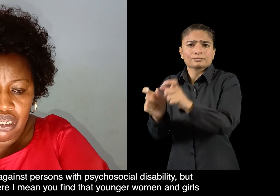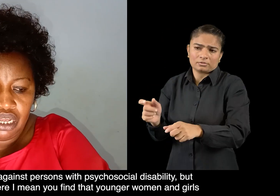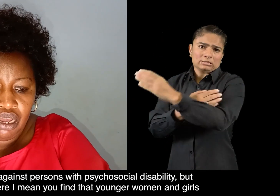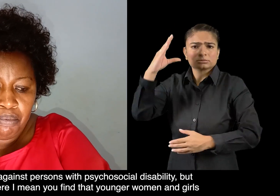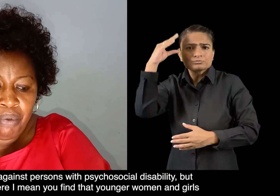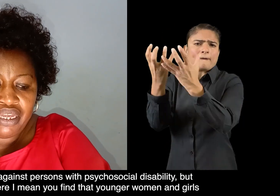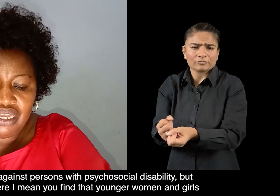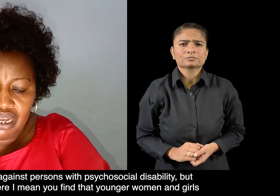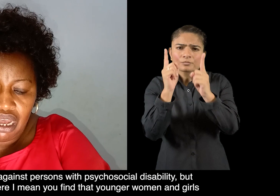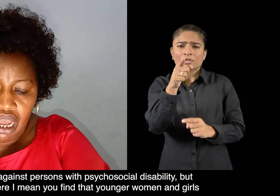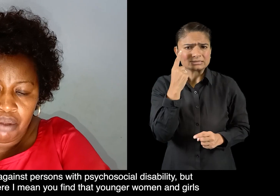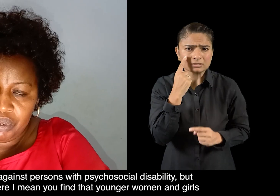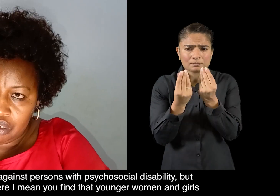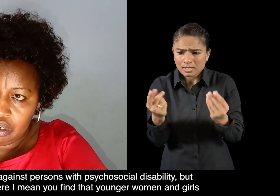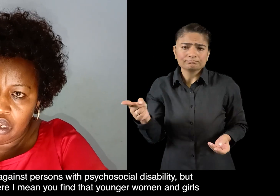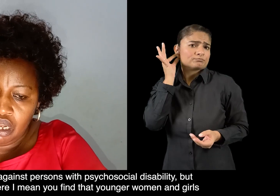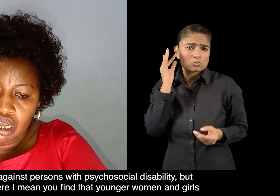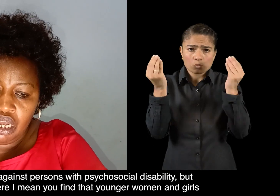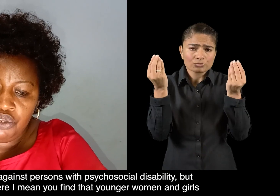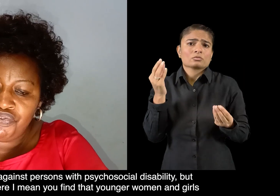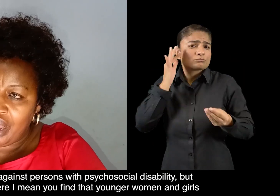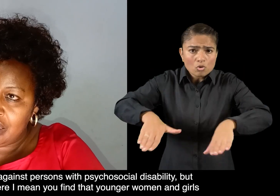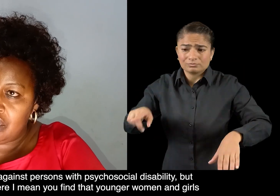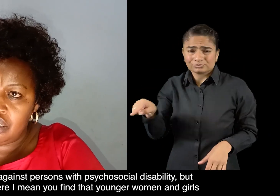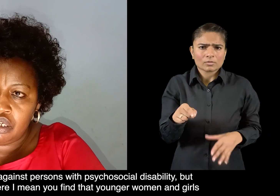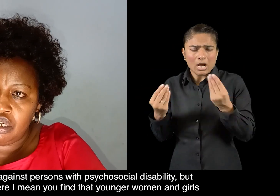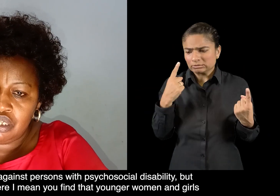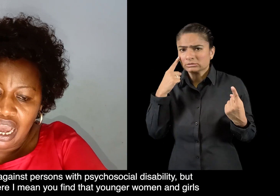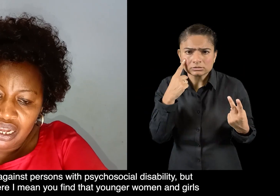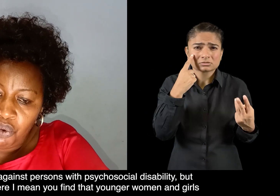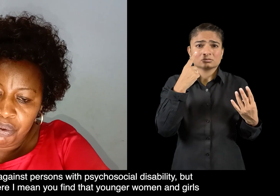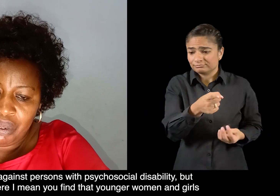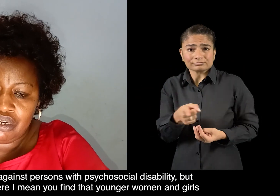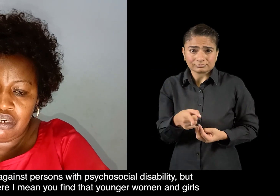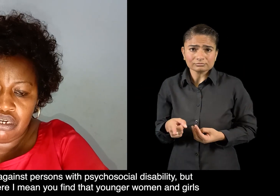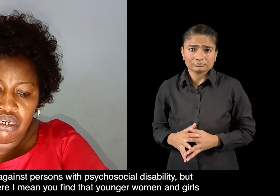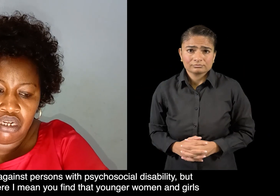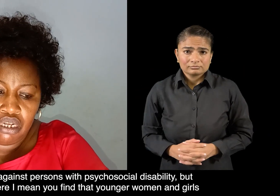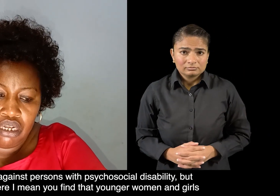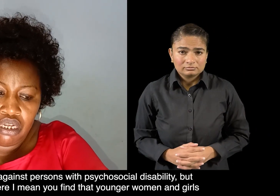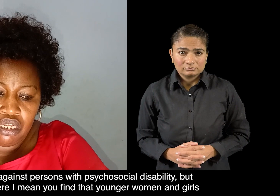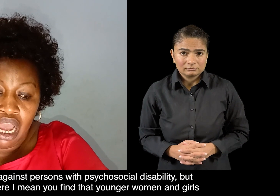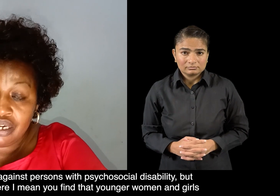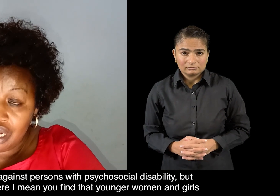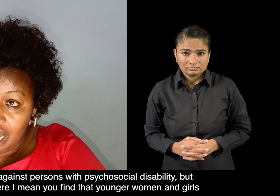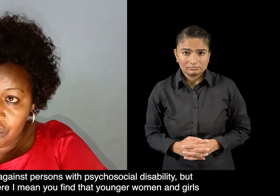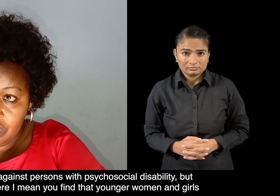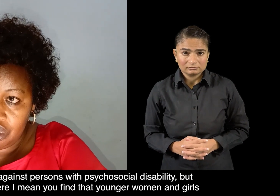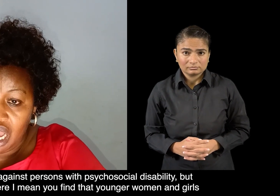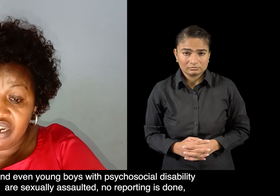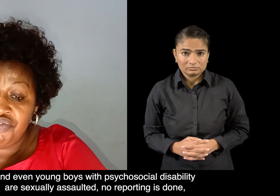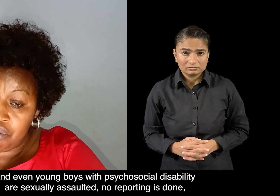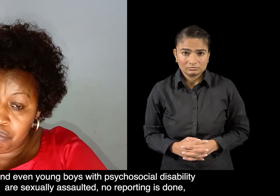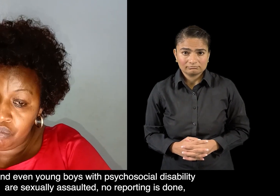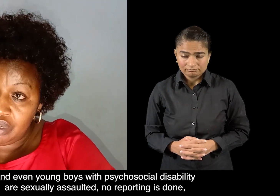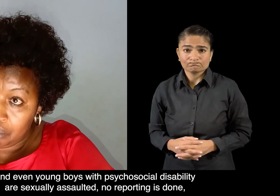disability. By here, I mean, you find that younger women and girls,